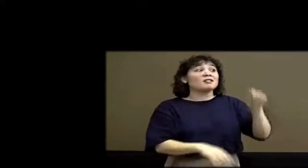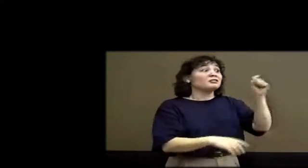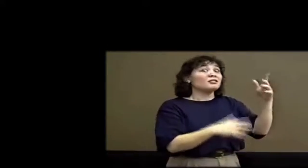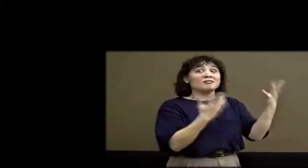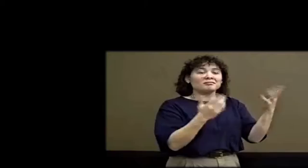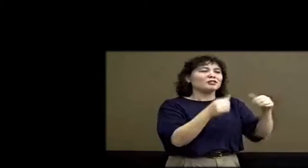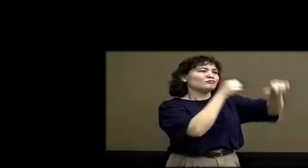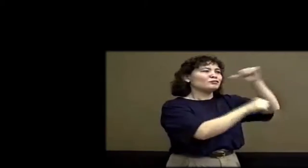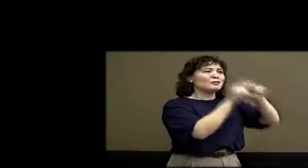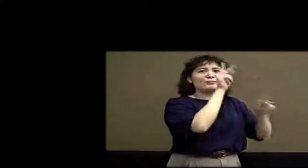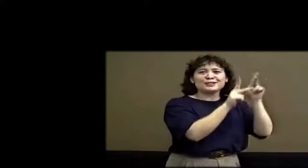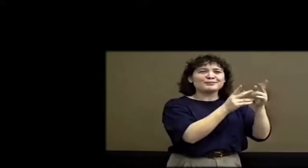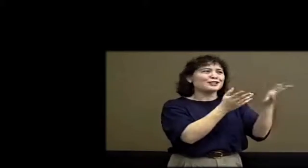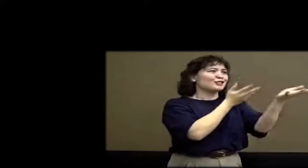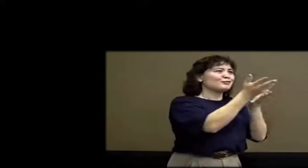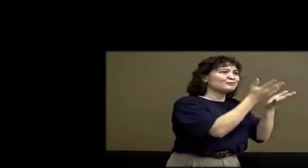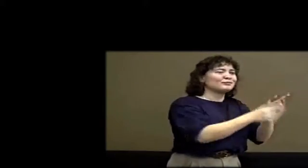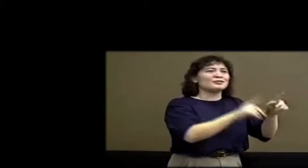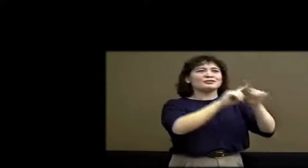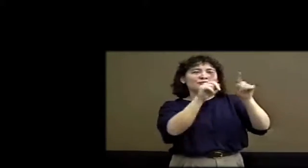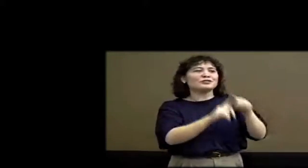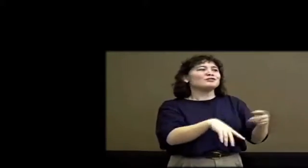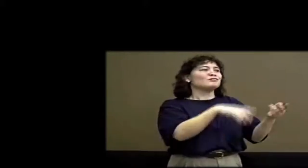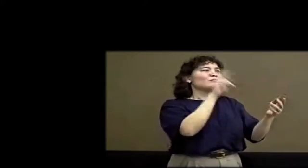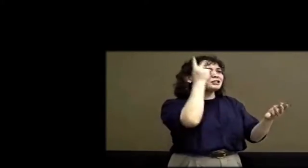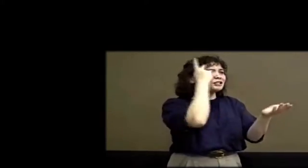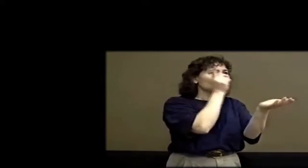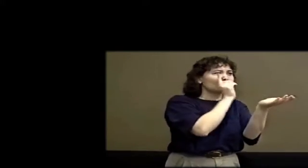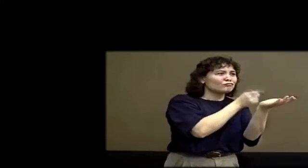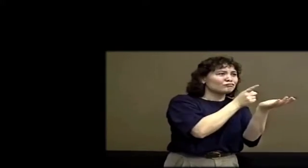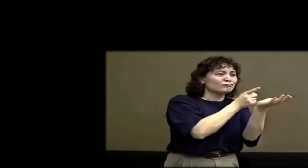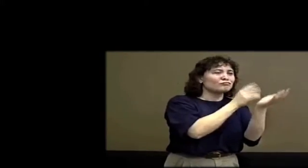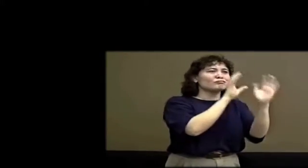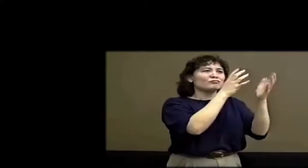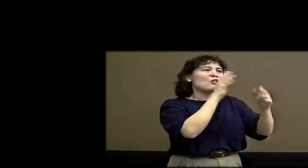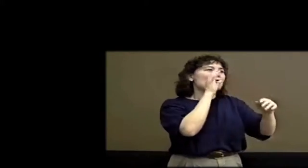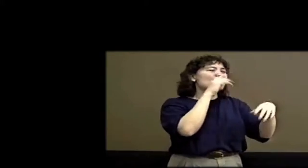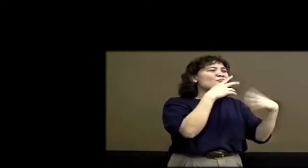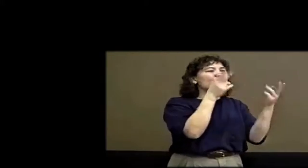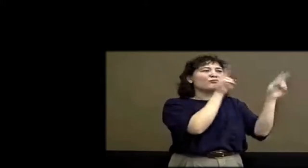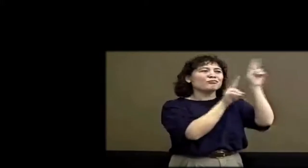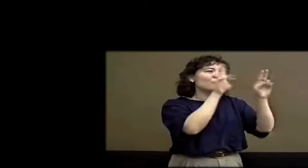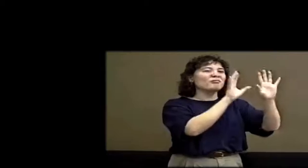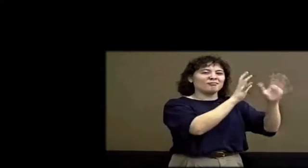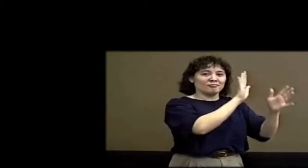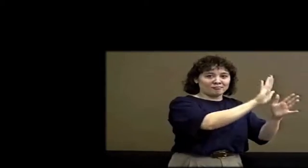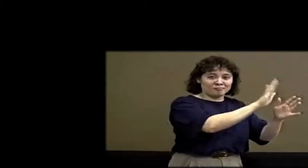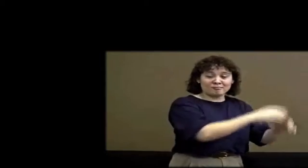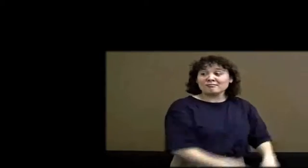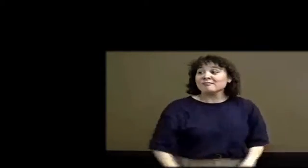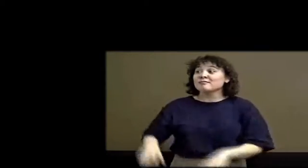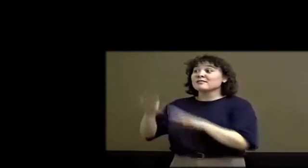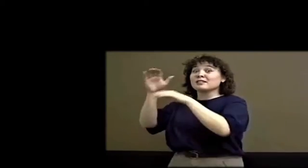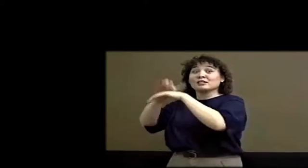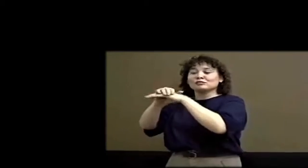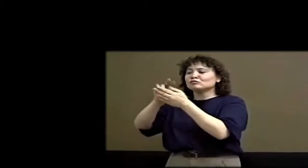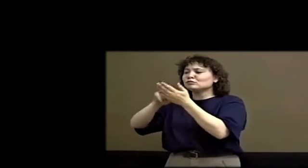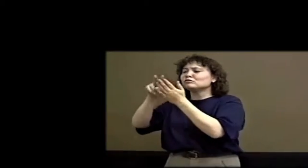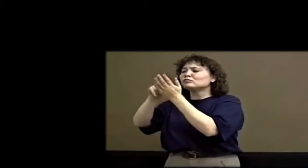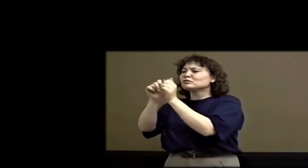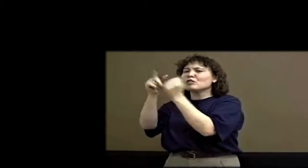involves me socializing, interacting with people, and having political discussions. When using English, it involves me reading the newspaper, completing